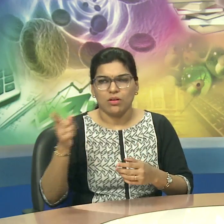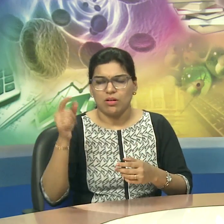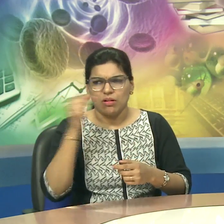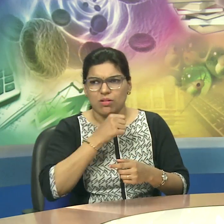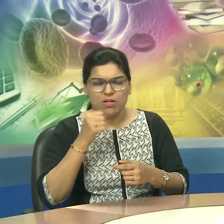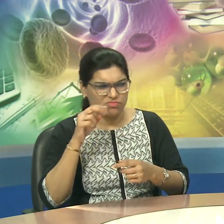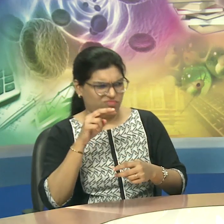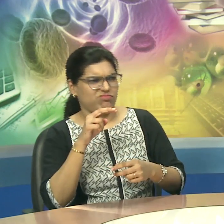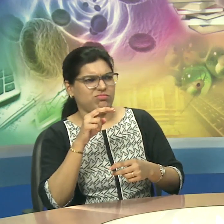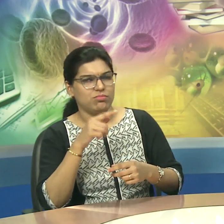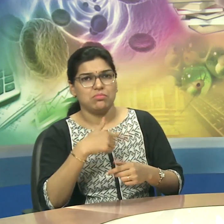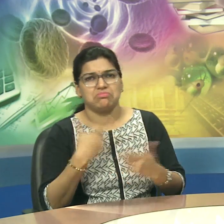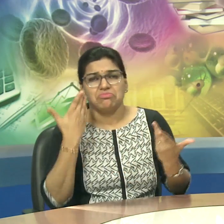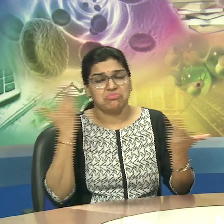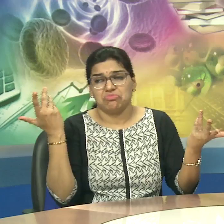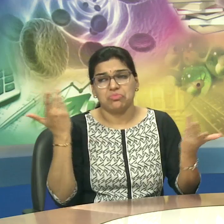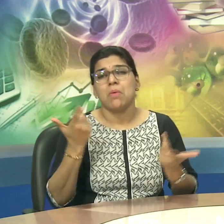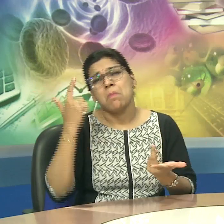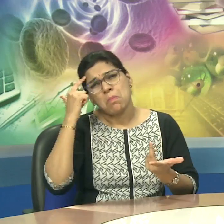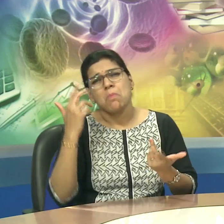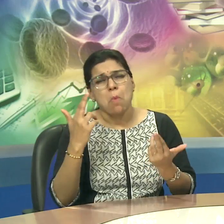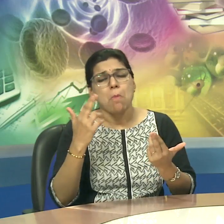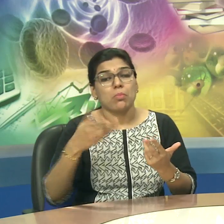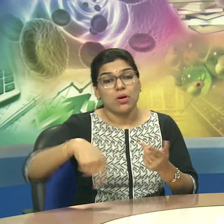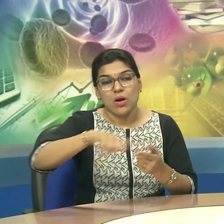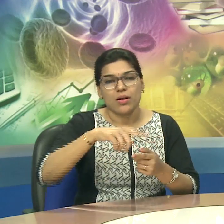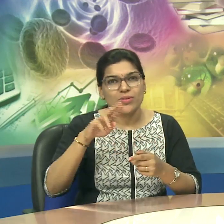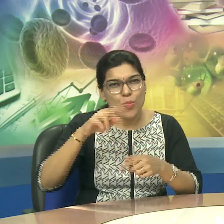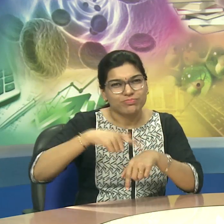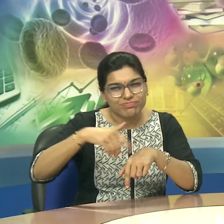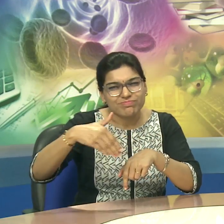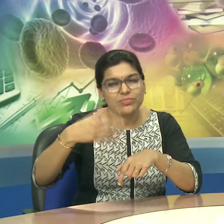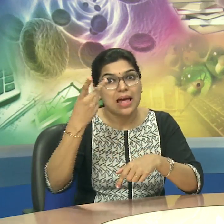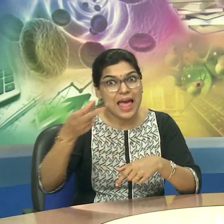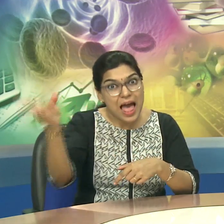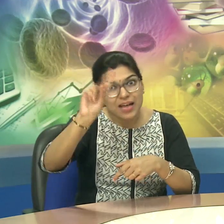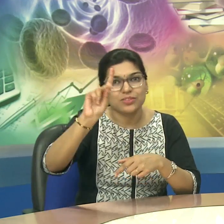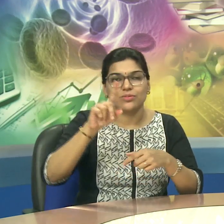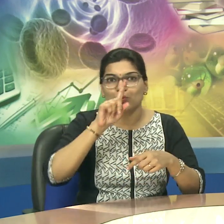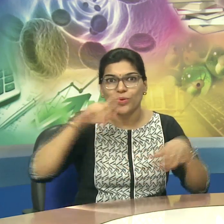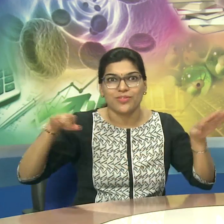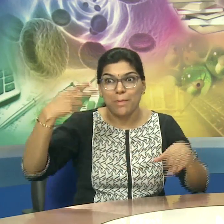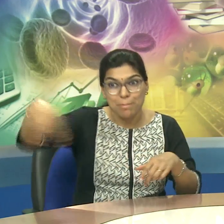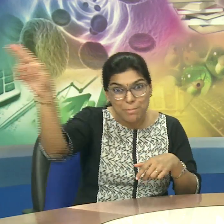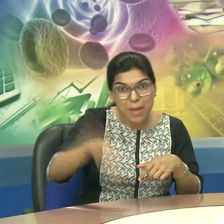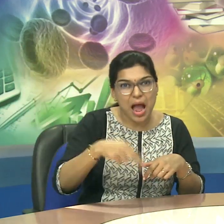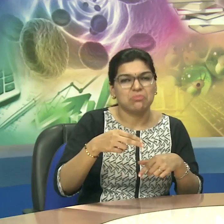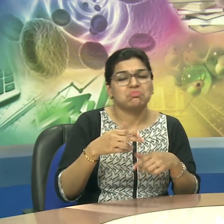don't suppose, well, we'll see it again sometime later. And Aunt Ruby